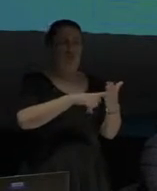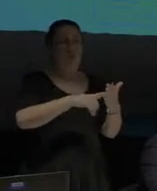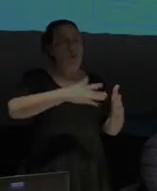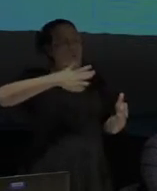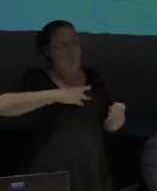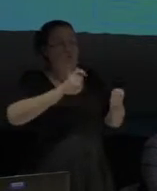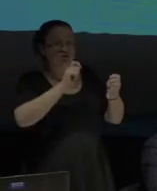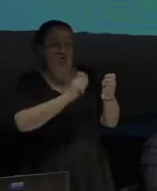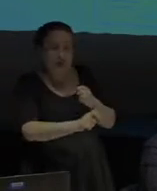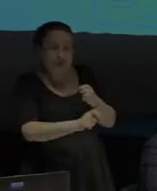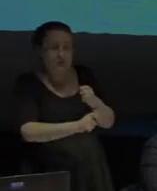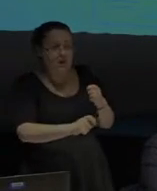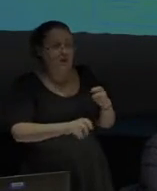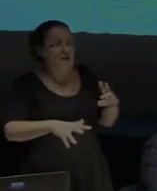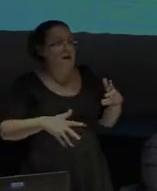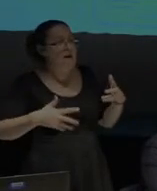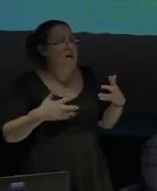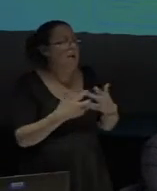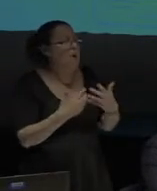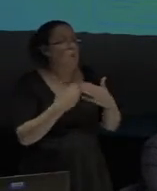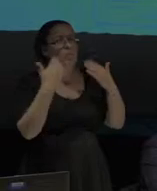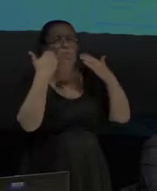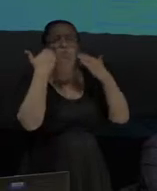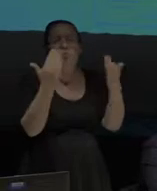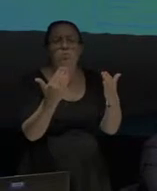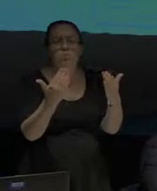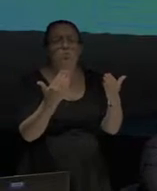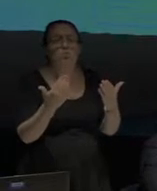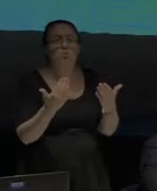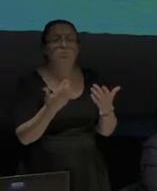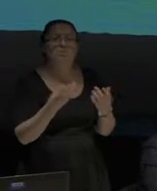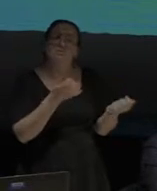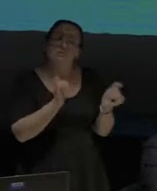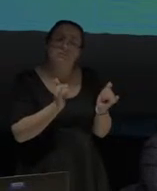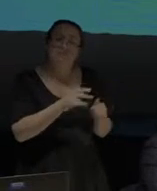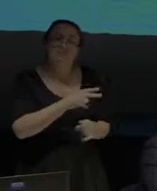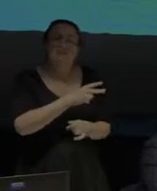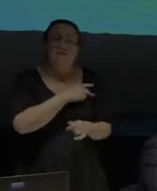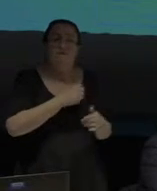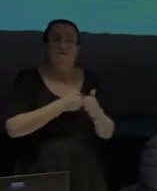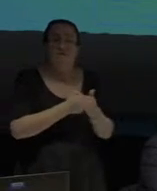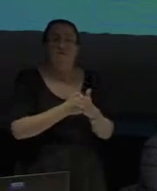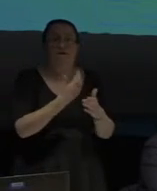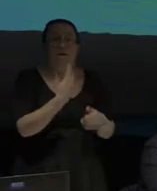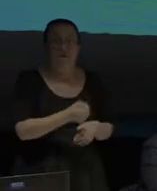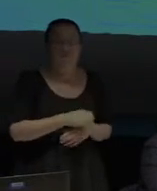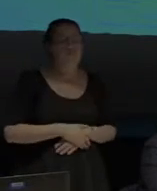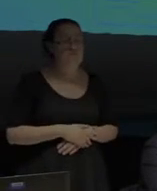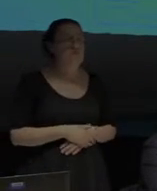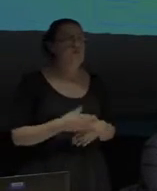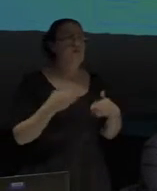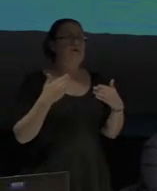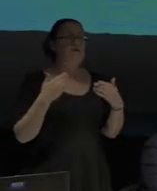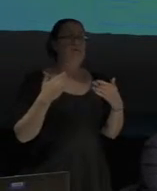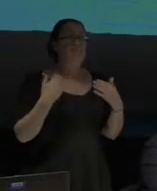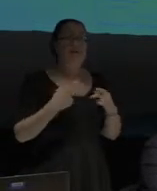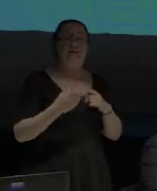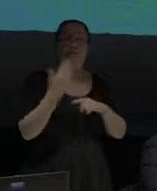to do it, and we do have some resource constraints. And I was actually at a dinner to do with High Speed 2 last night,